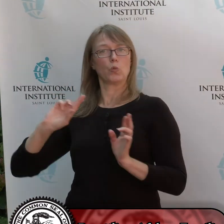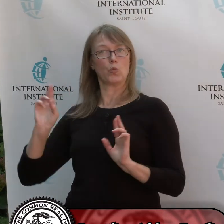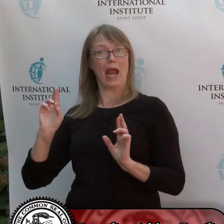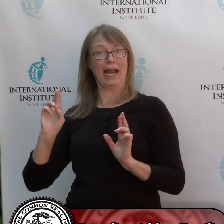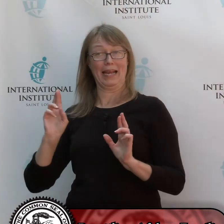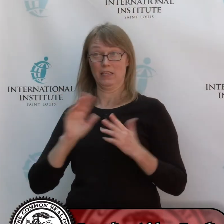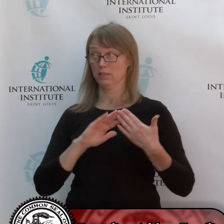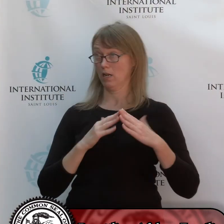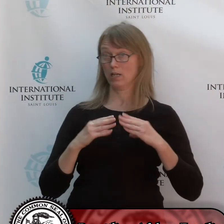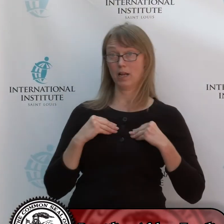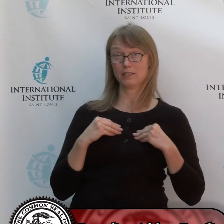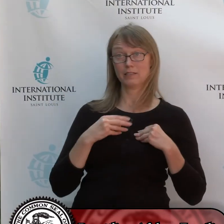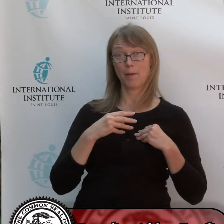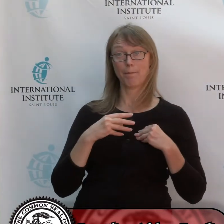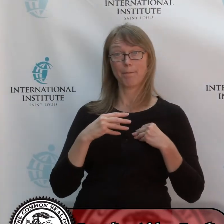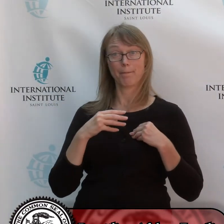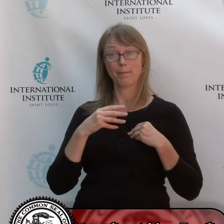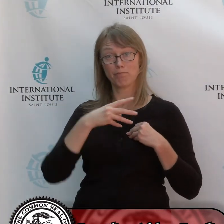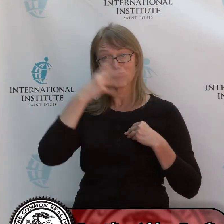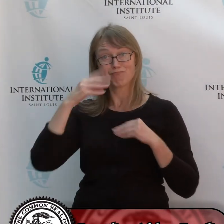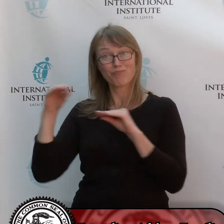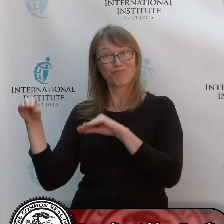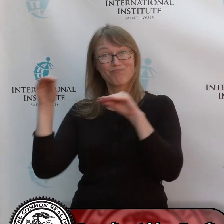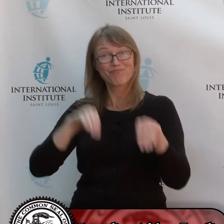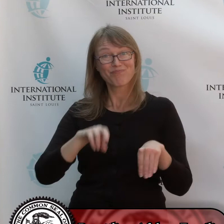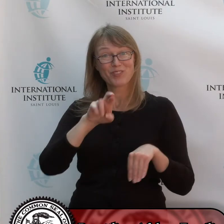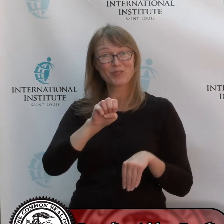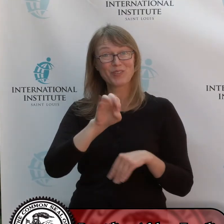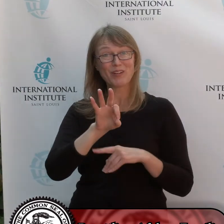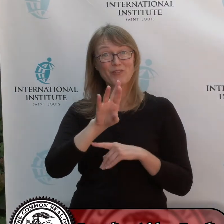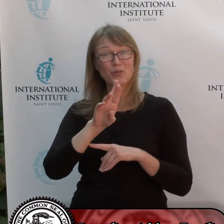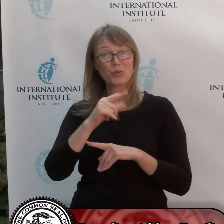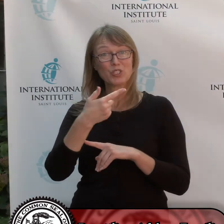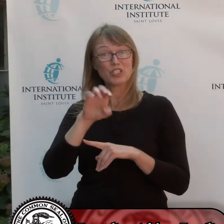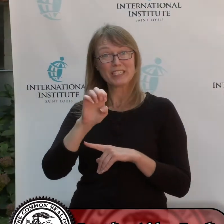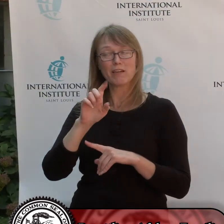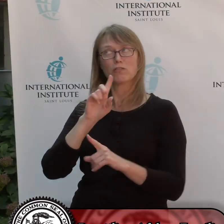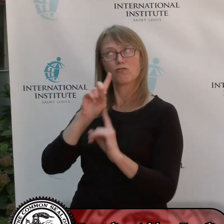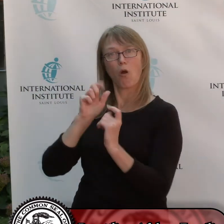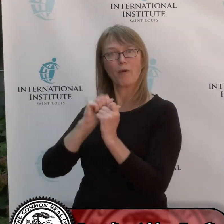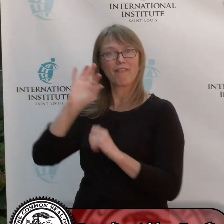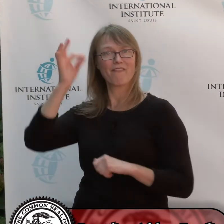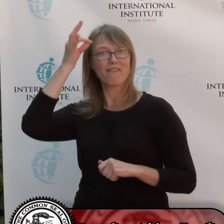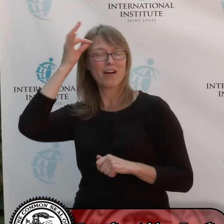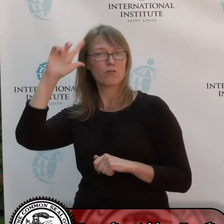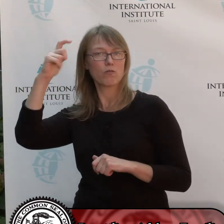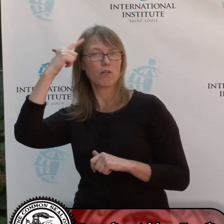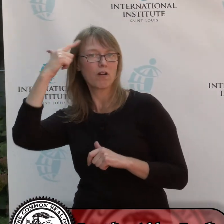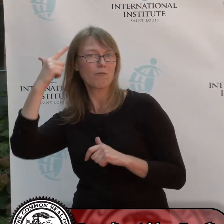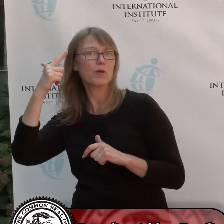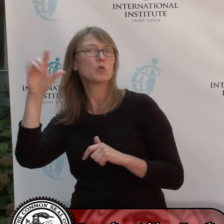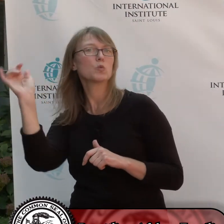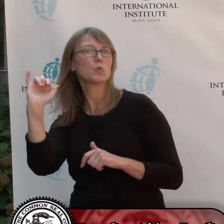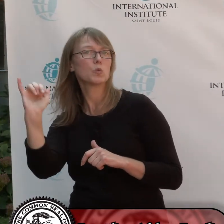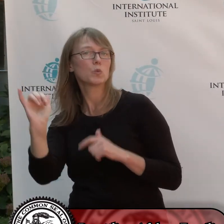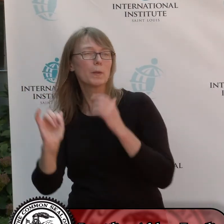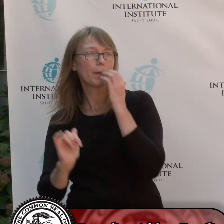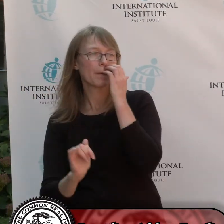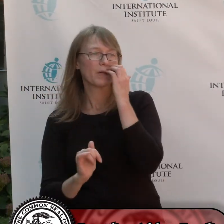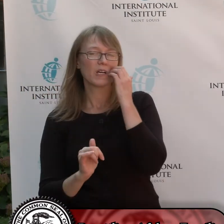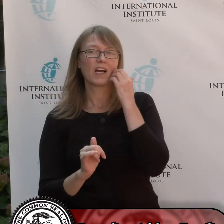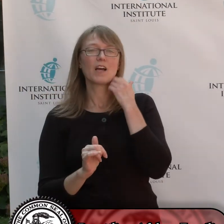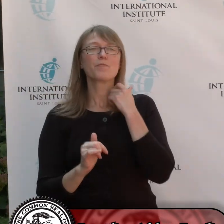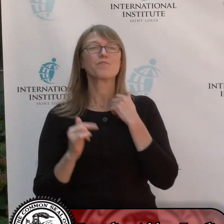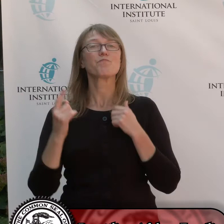we'll be working with our federal representatives as well. Got time for one more. Got a question for Jason Paul.